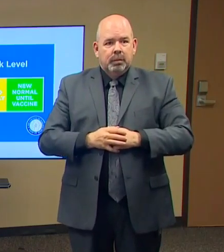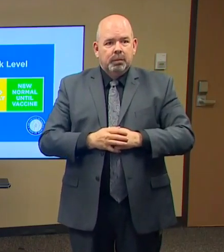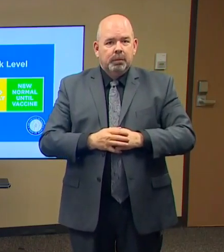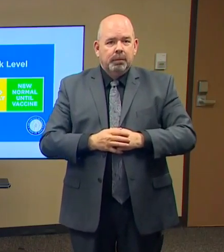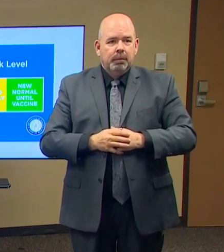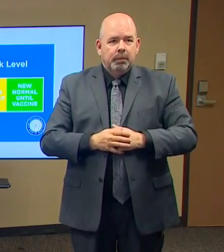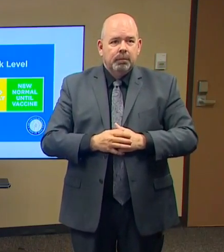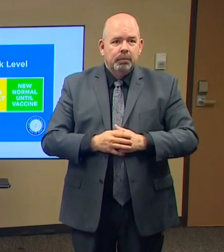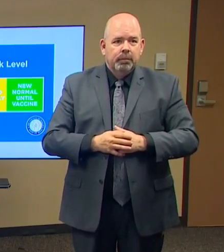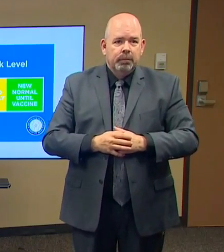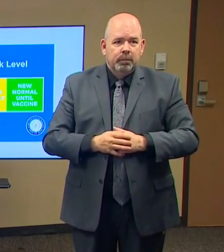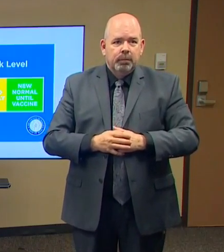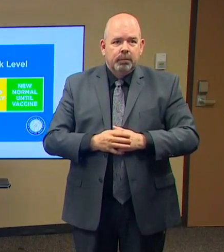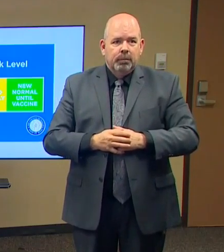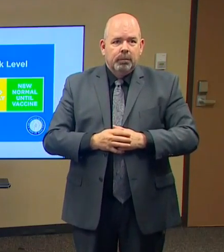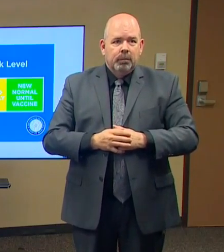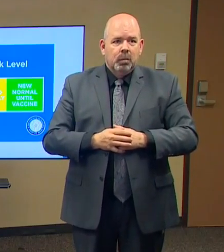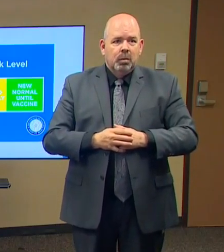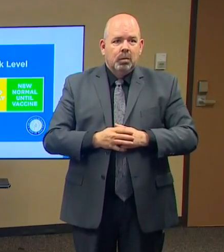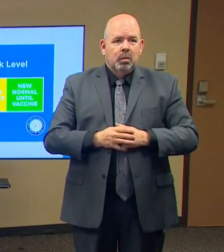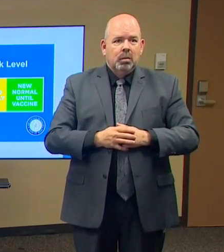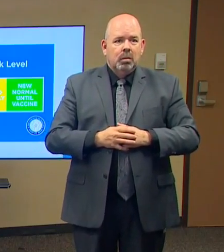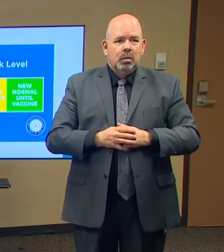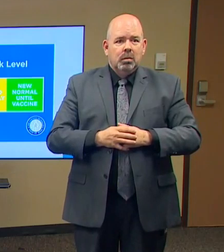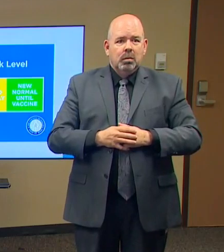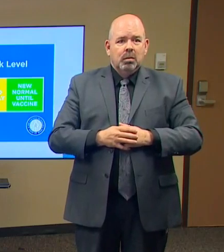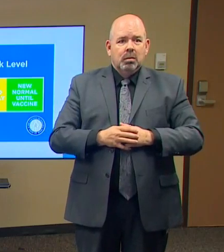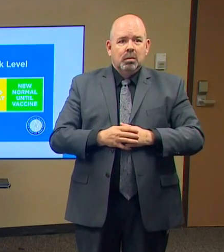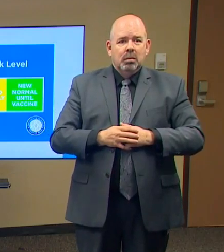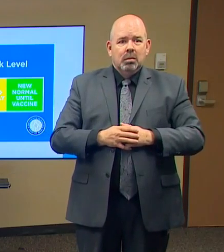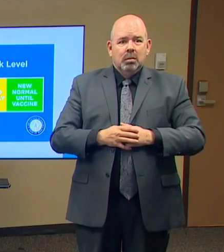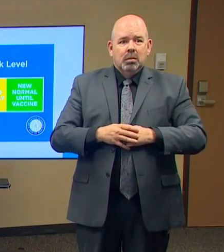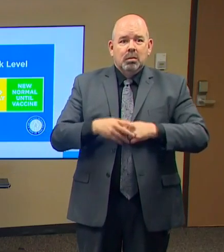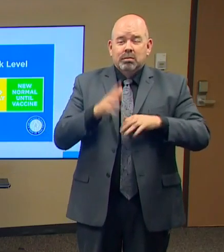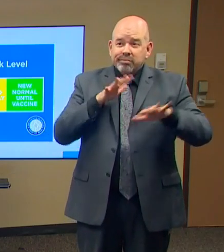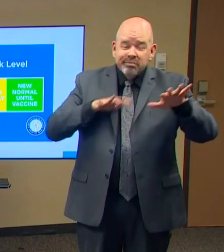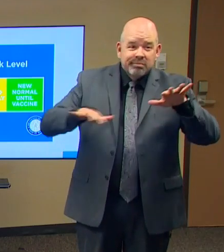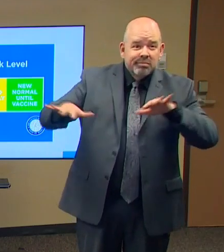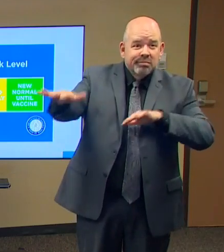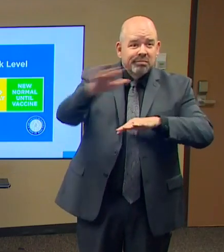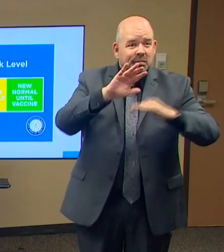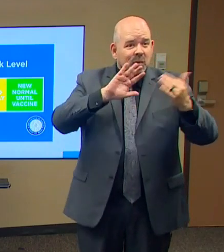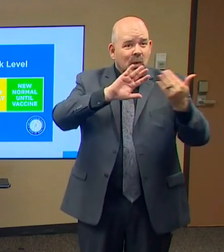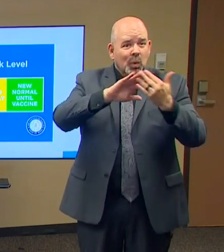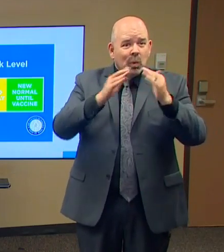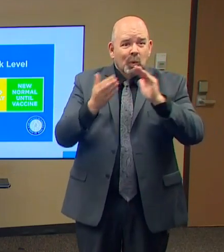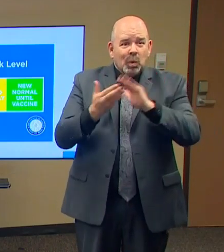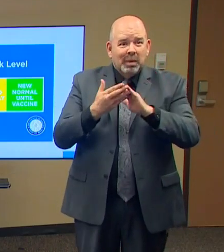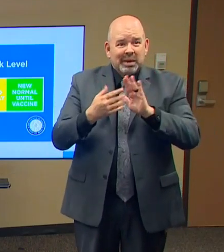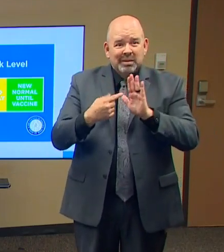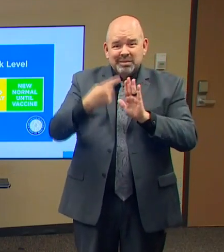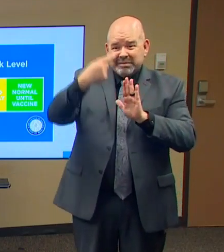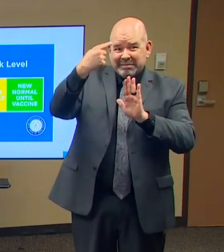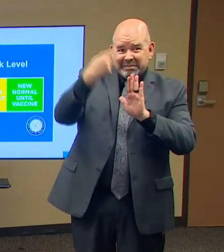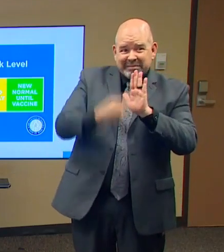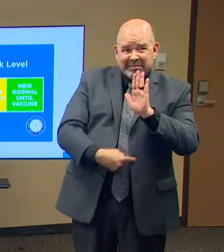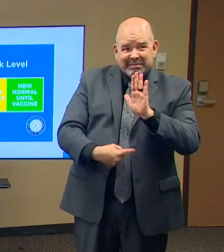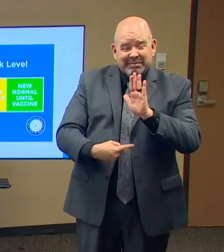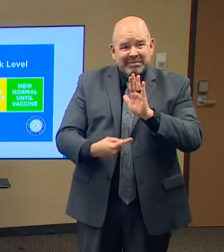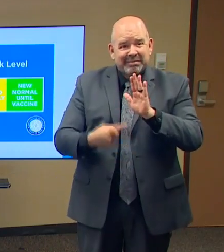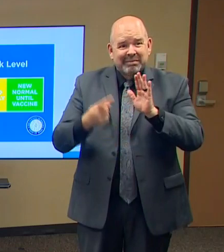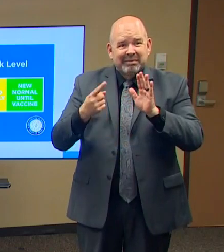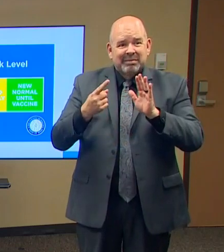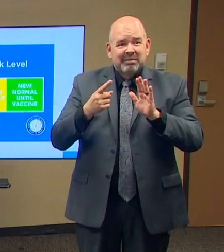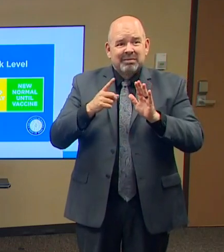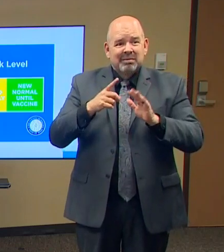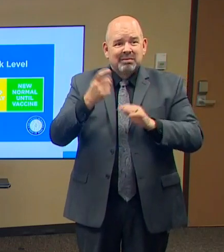Then, we don't have for the whole entire community because there's not a good we don't have all of the numbers for